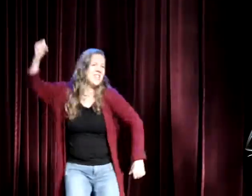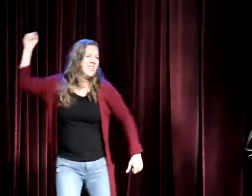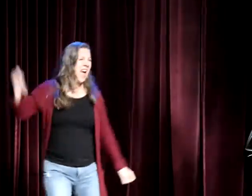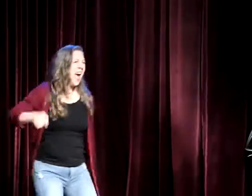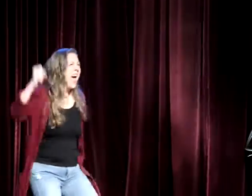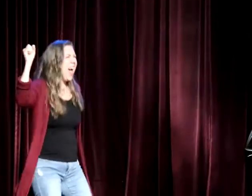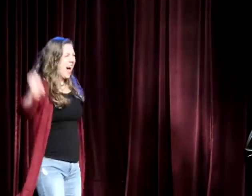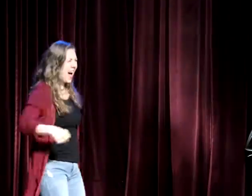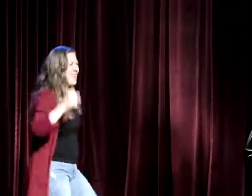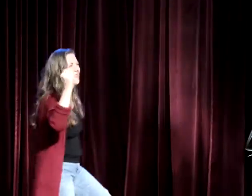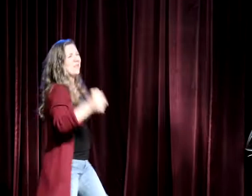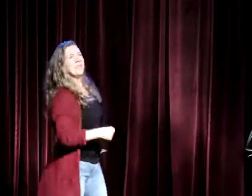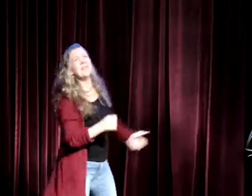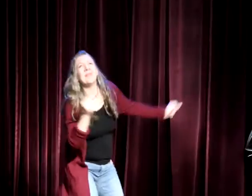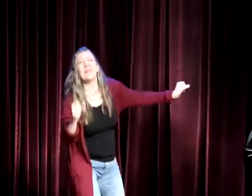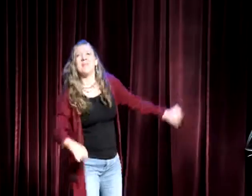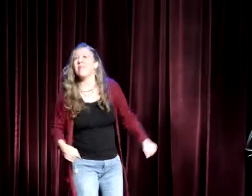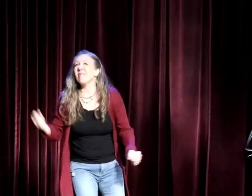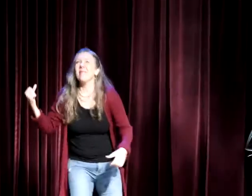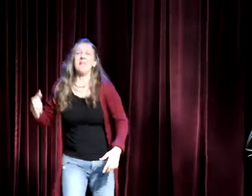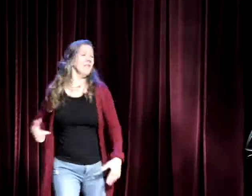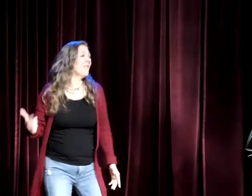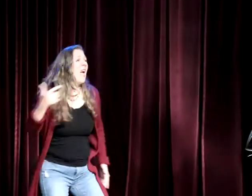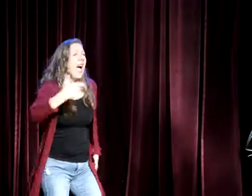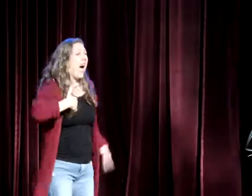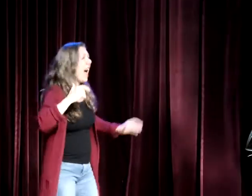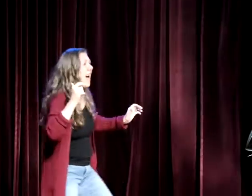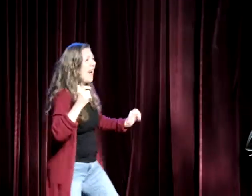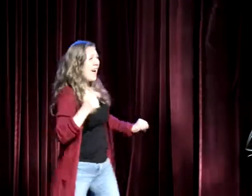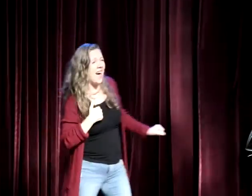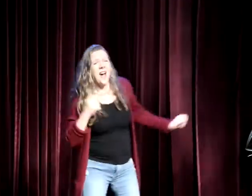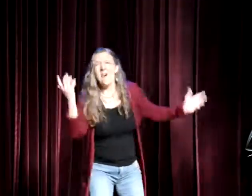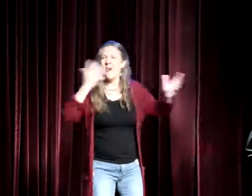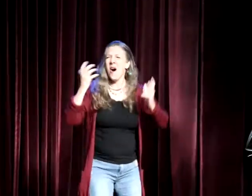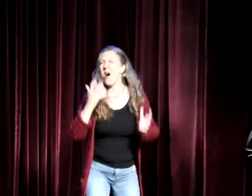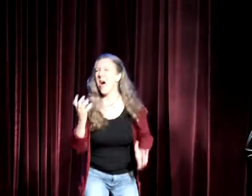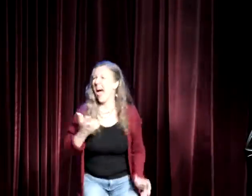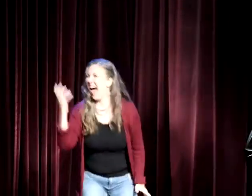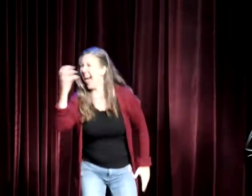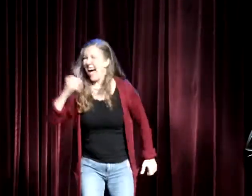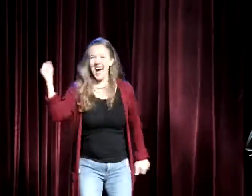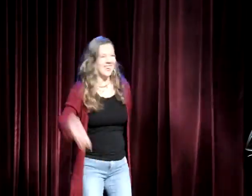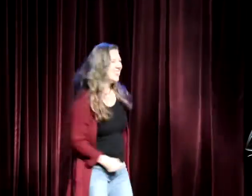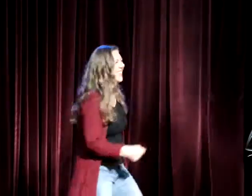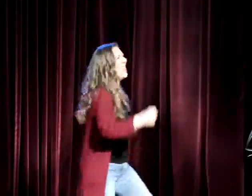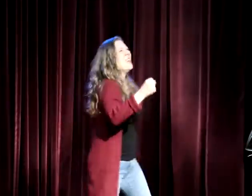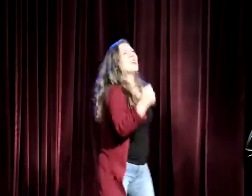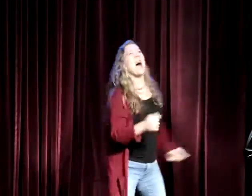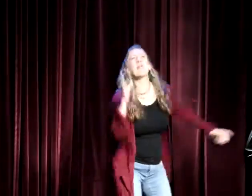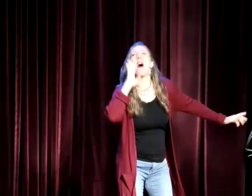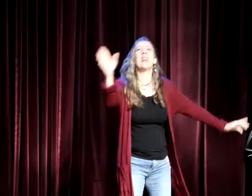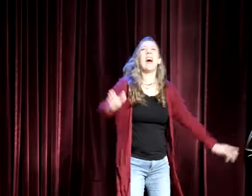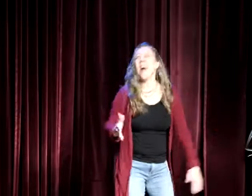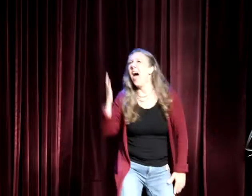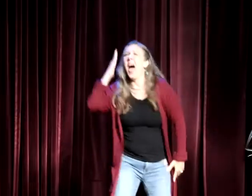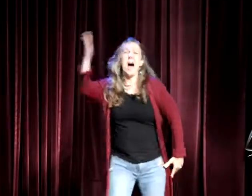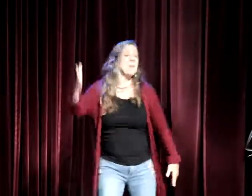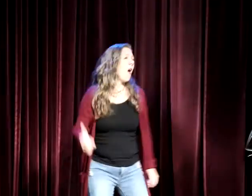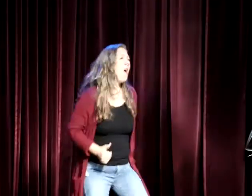If you walk up and down, I can't hear you, but I am in I'm to raise you, I'm going